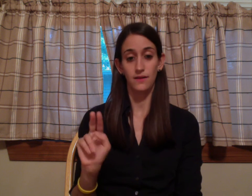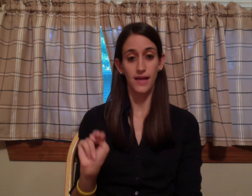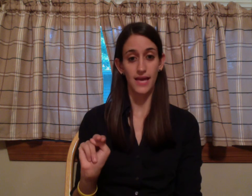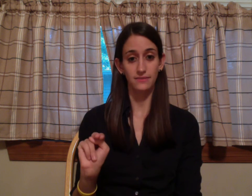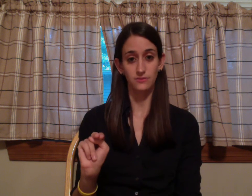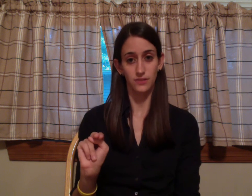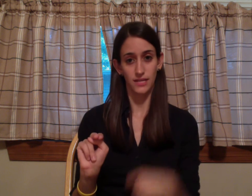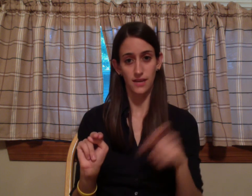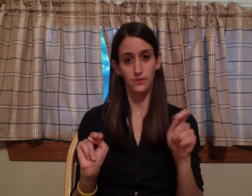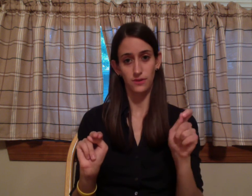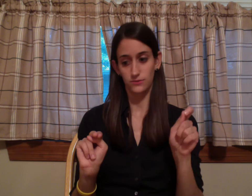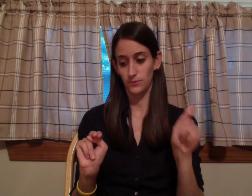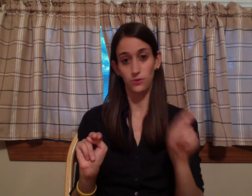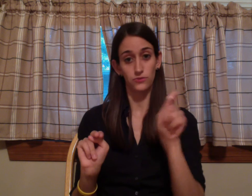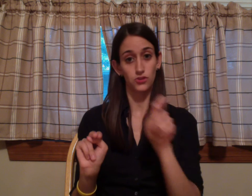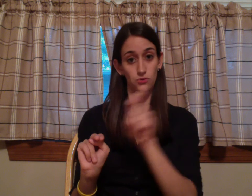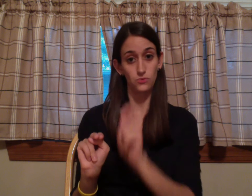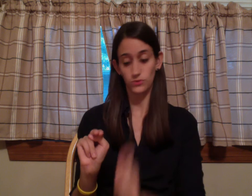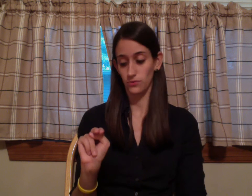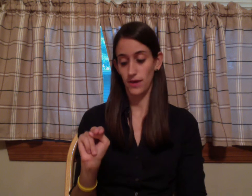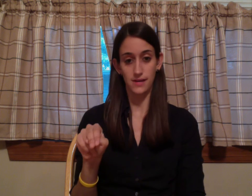N, again, you write in script, you have two, so N,